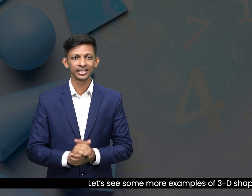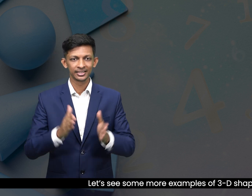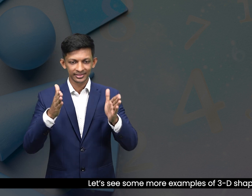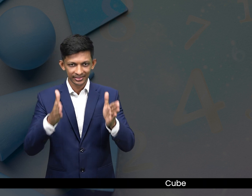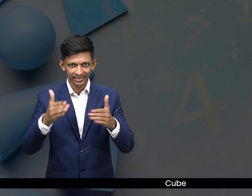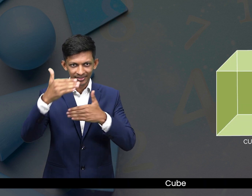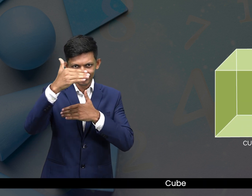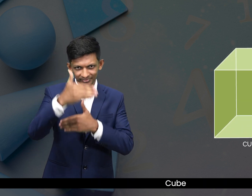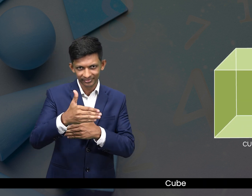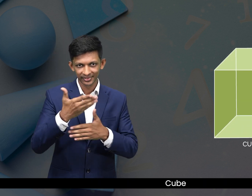Cube,